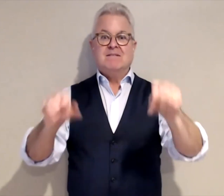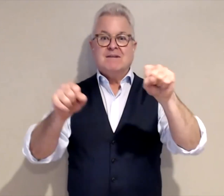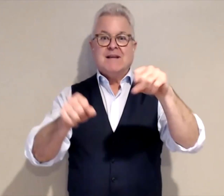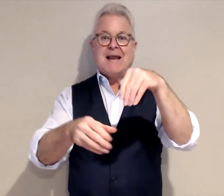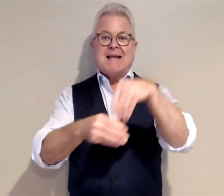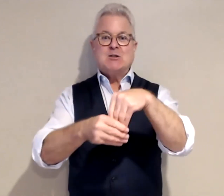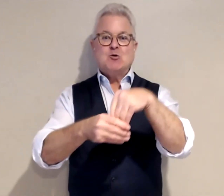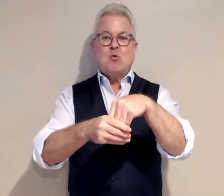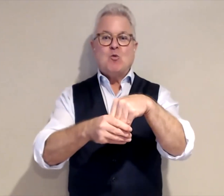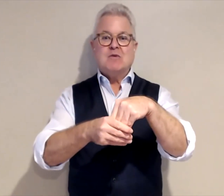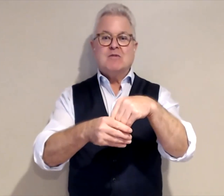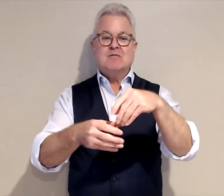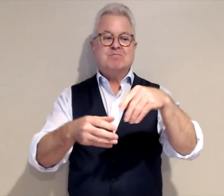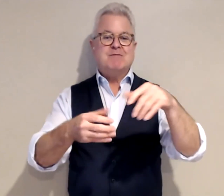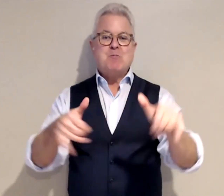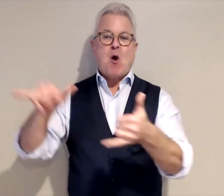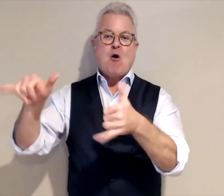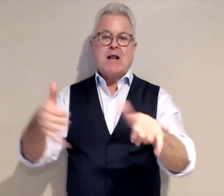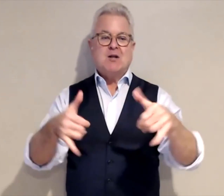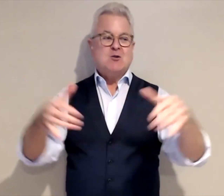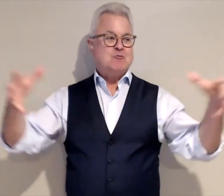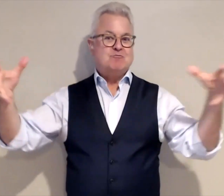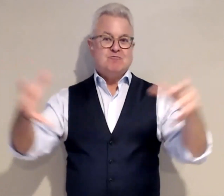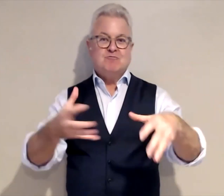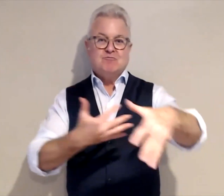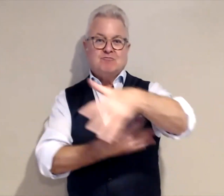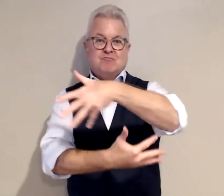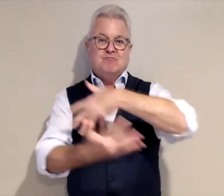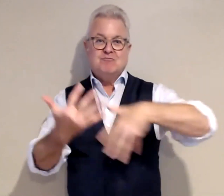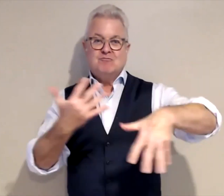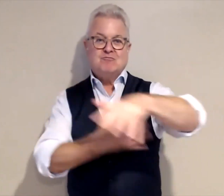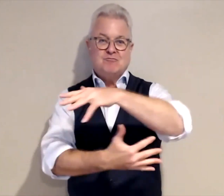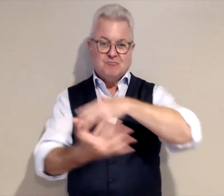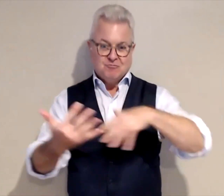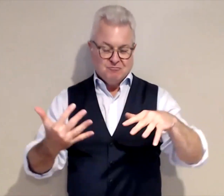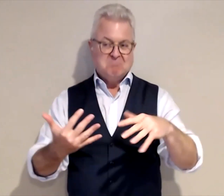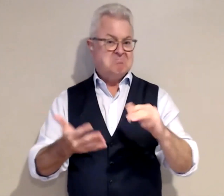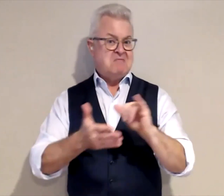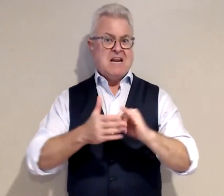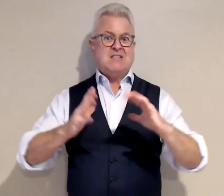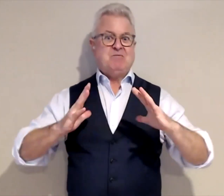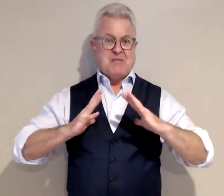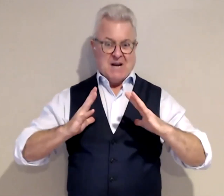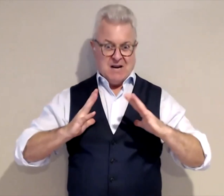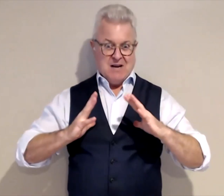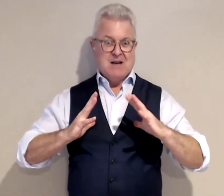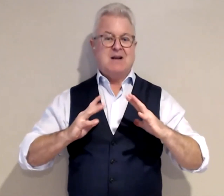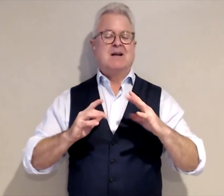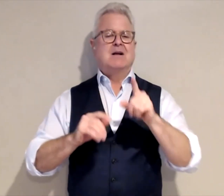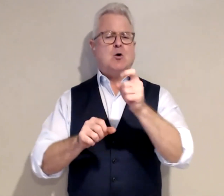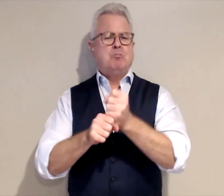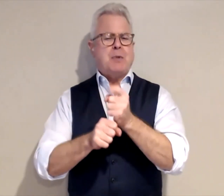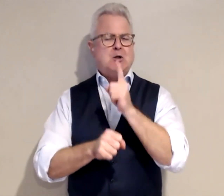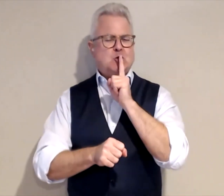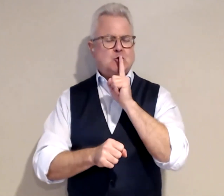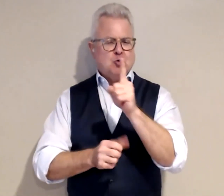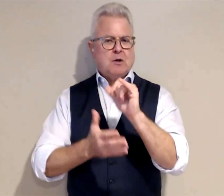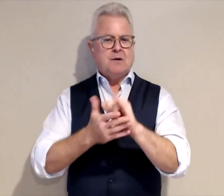thing, if you're going to be hosting an indoor Halloween party, that's fine,